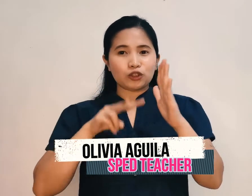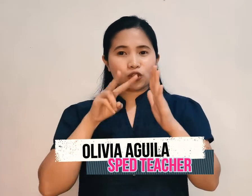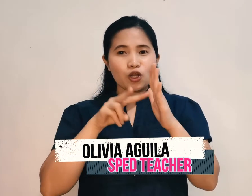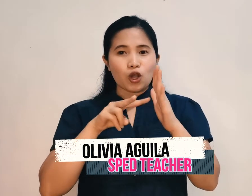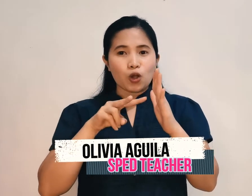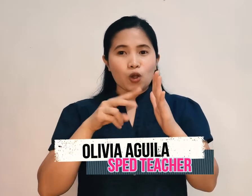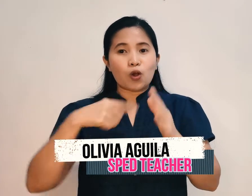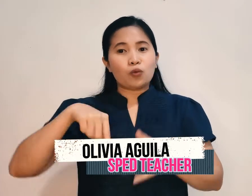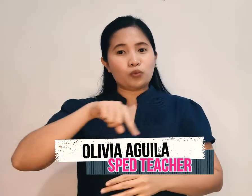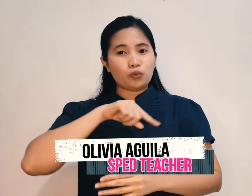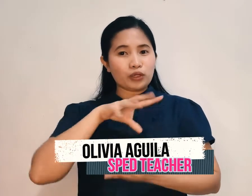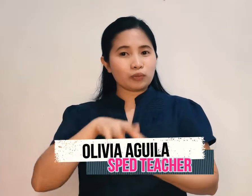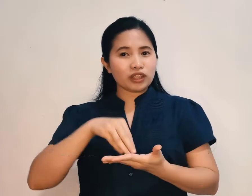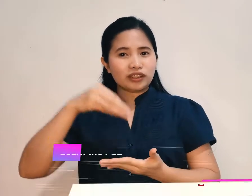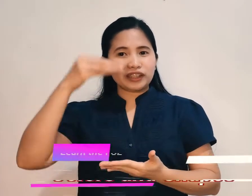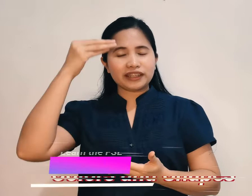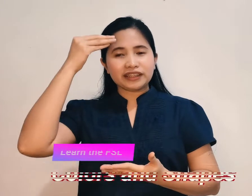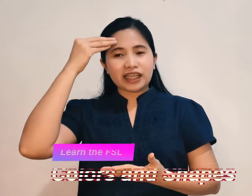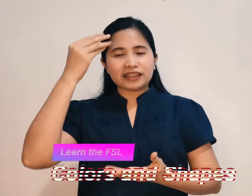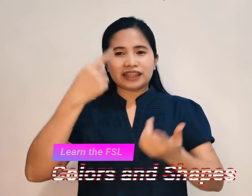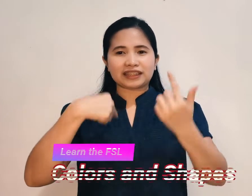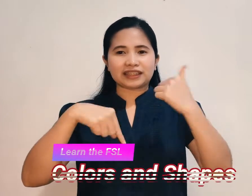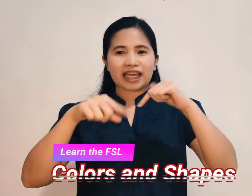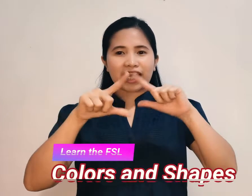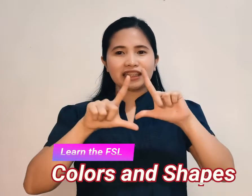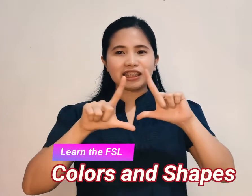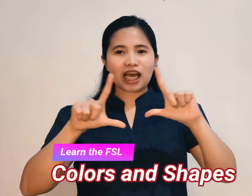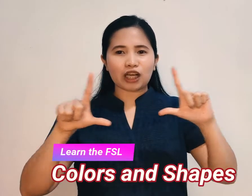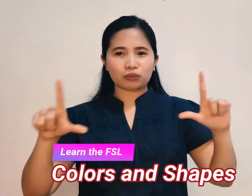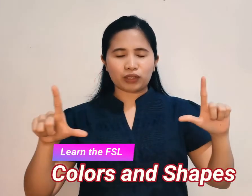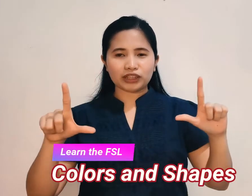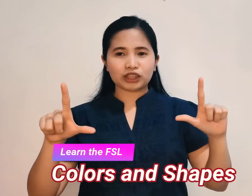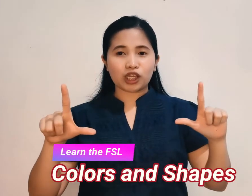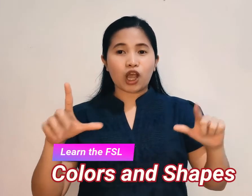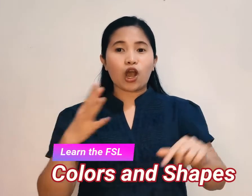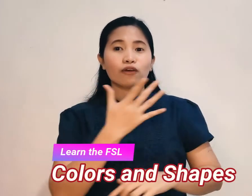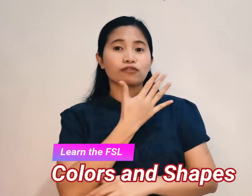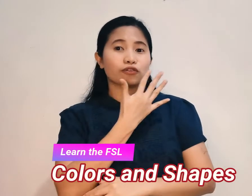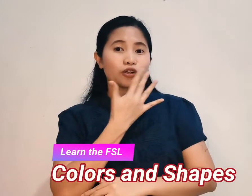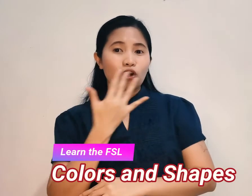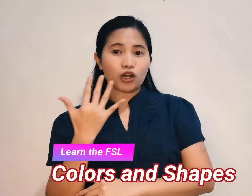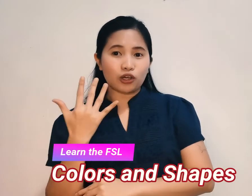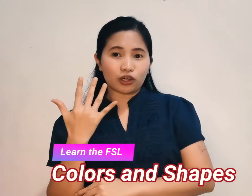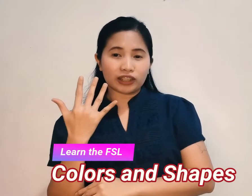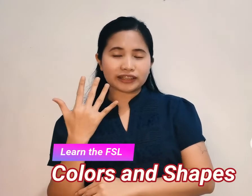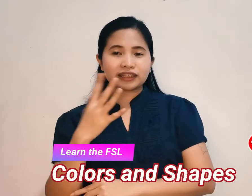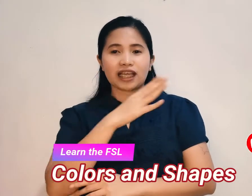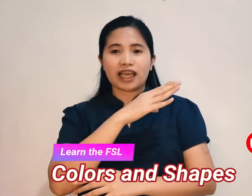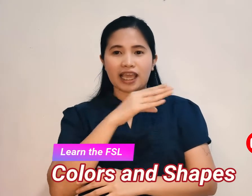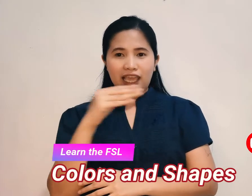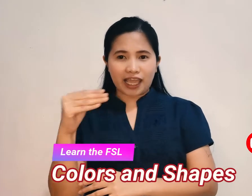video, we will learn the sign language of colors